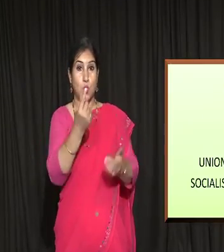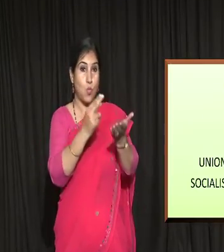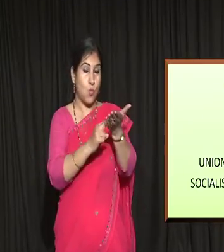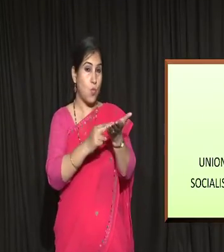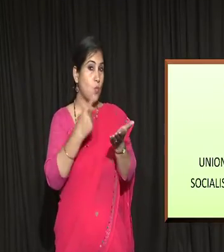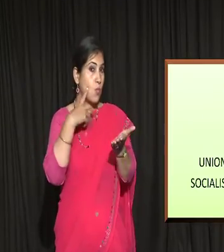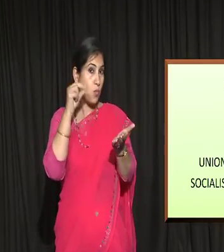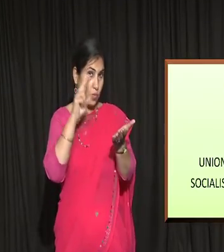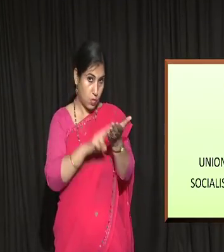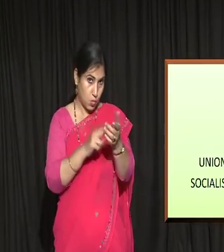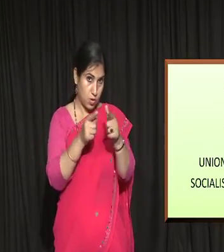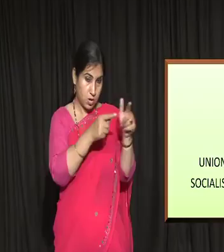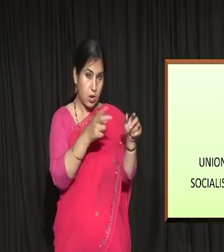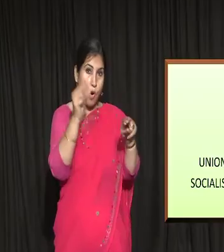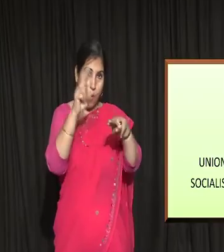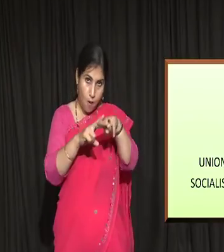Union of